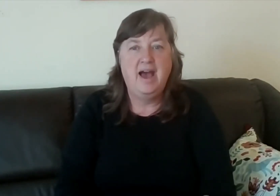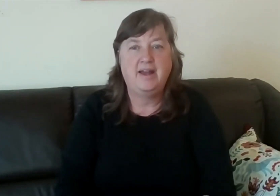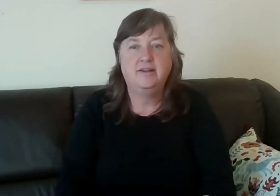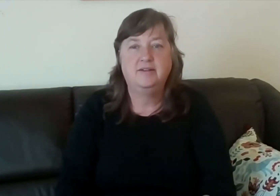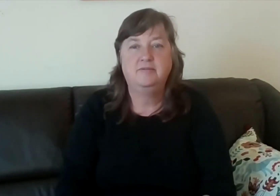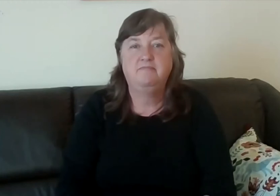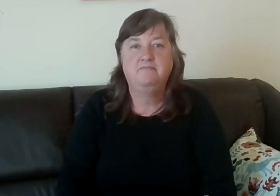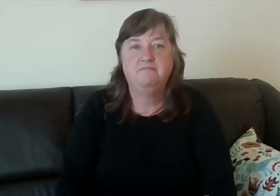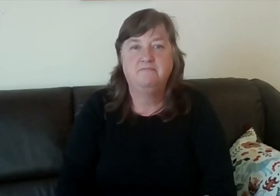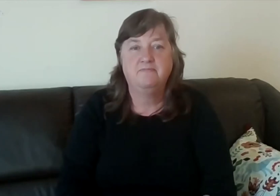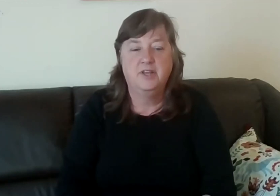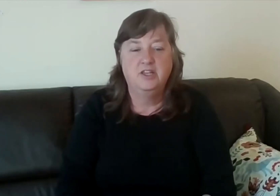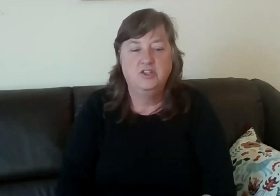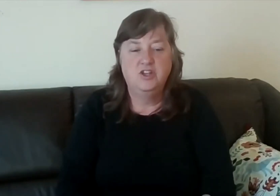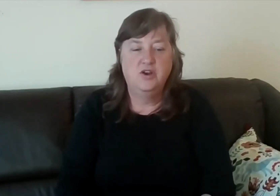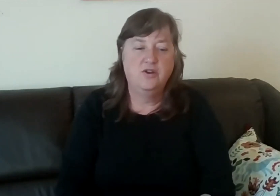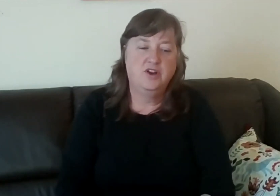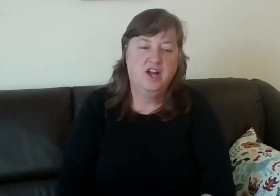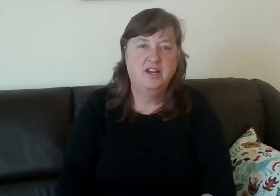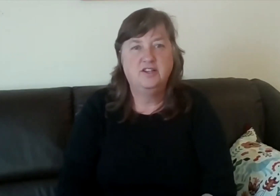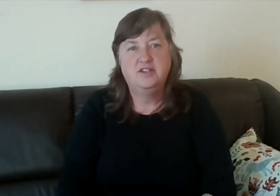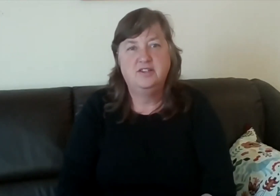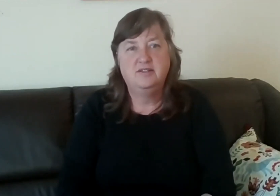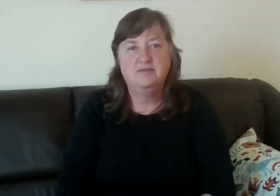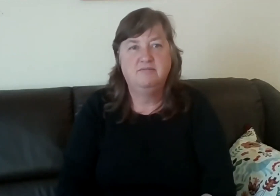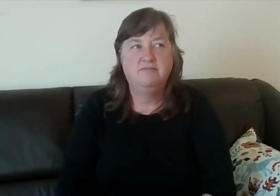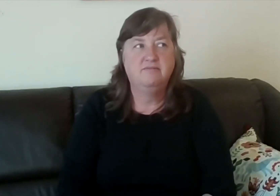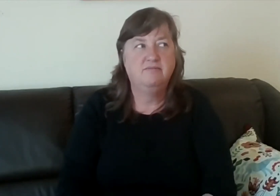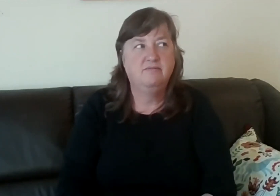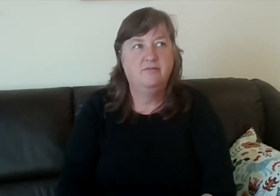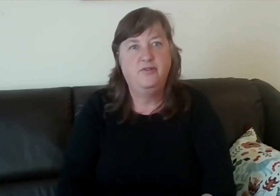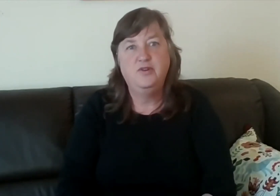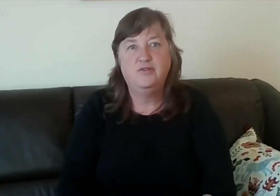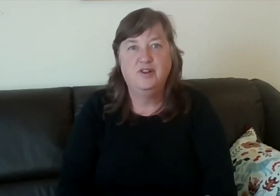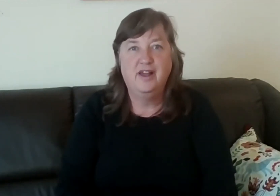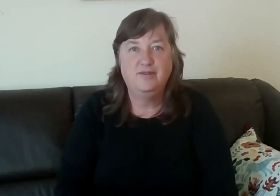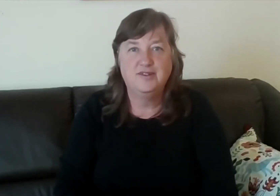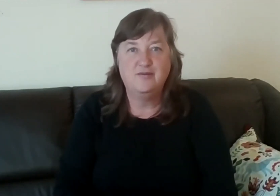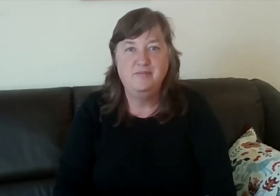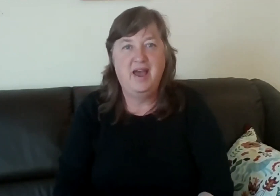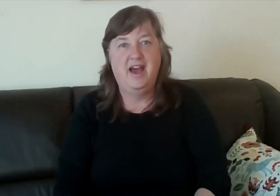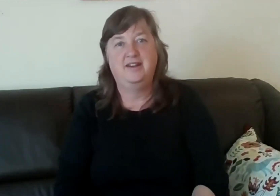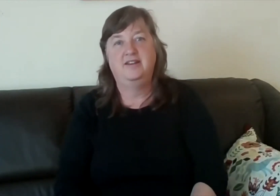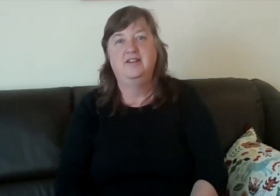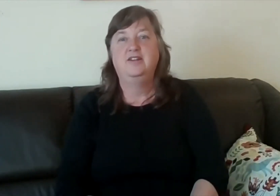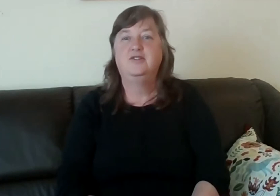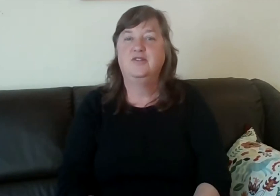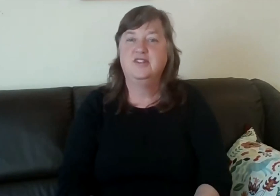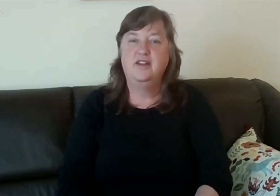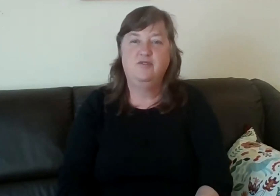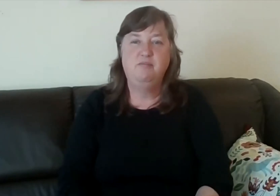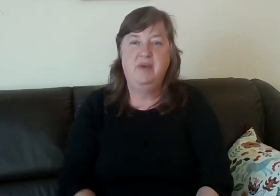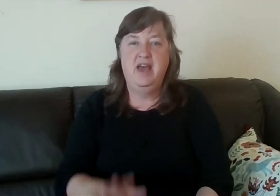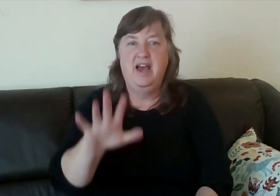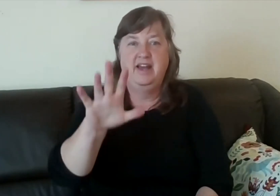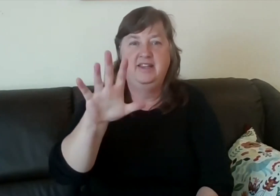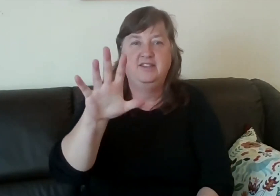Mad. So there are kind of a few different levels of mad. So the sign for mad is you